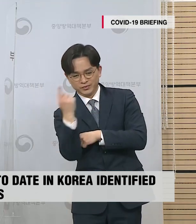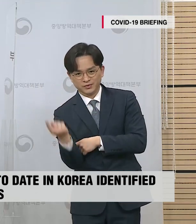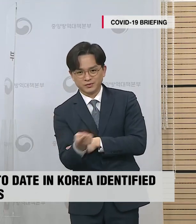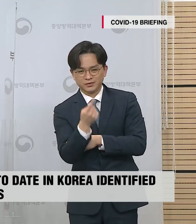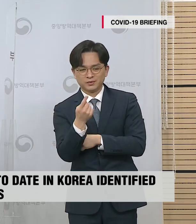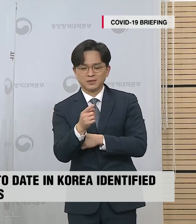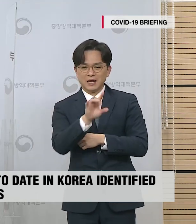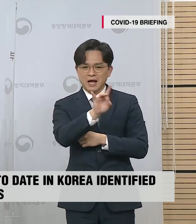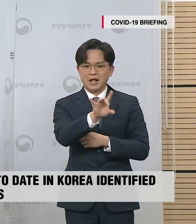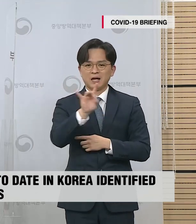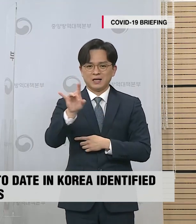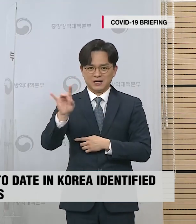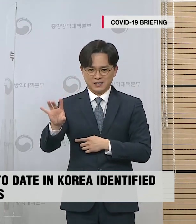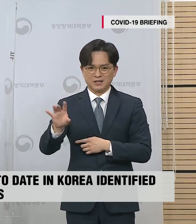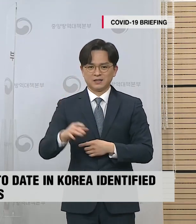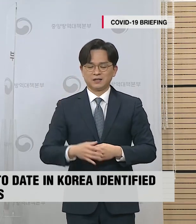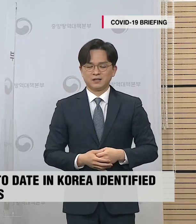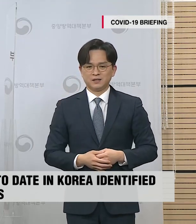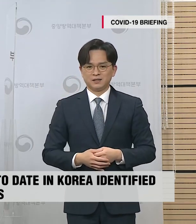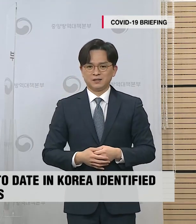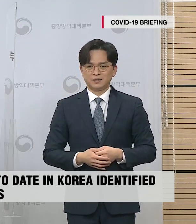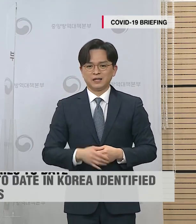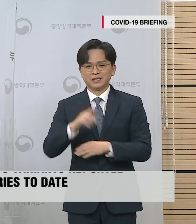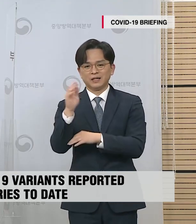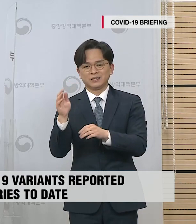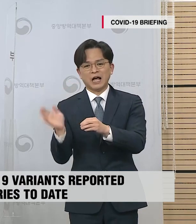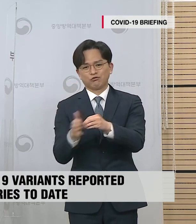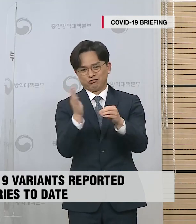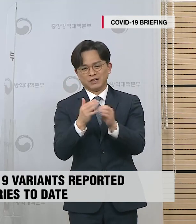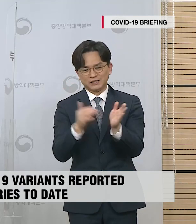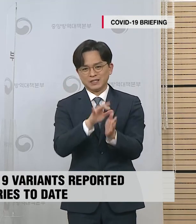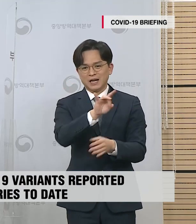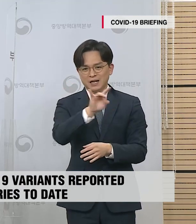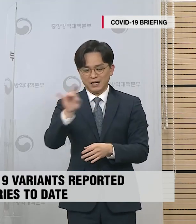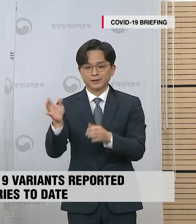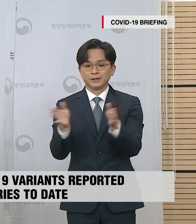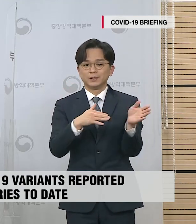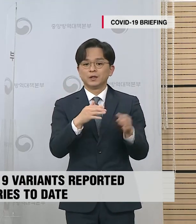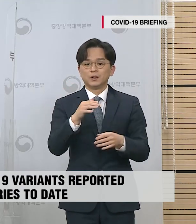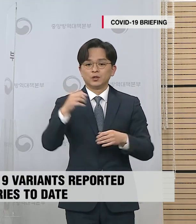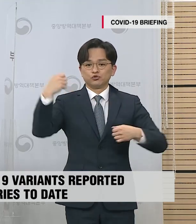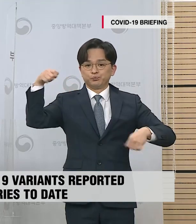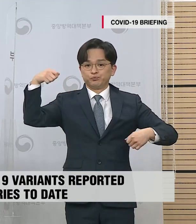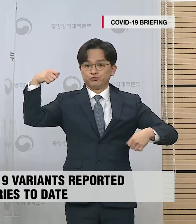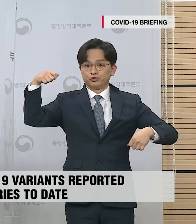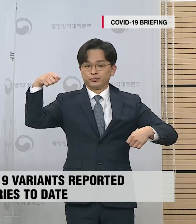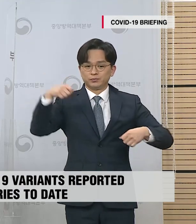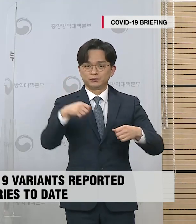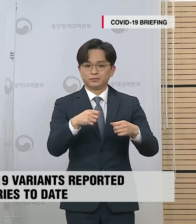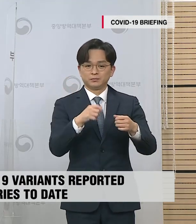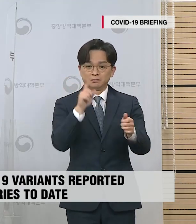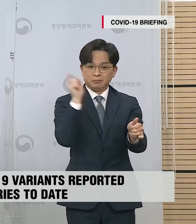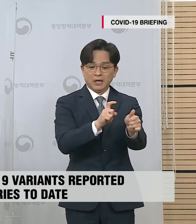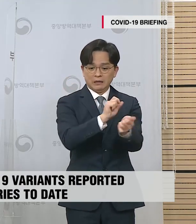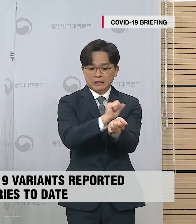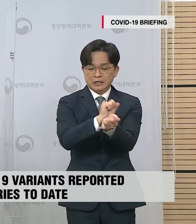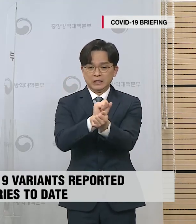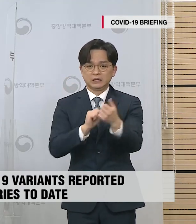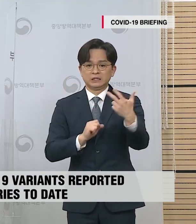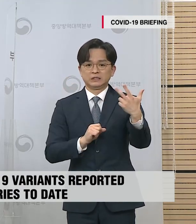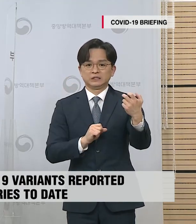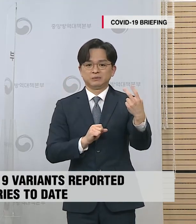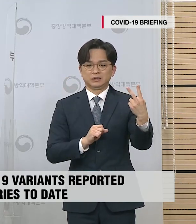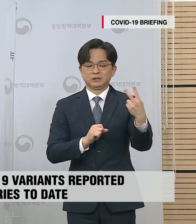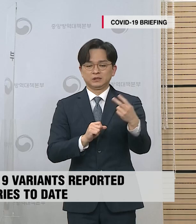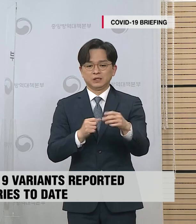indoor screening golf as well, and dancing rooms and so forth. As for the dancing room, we see